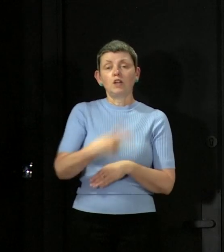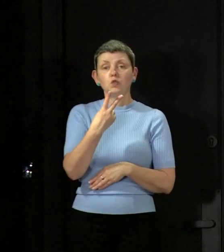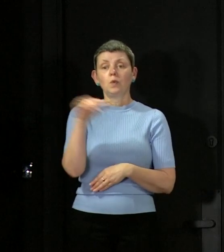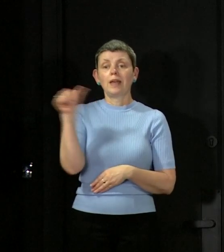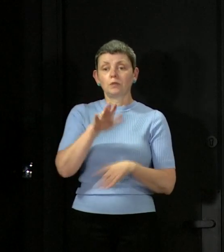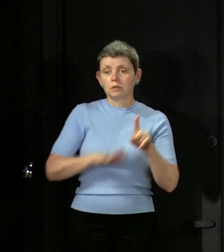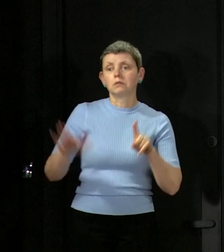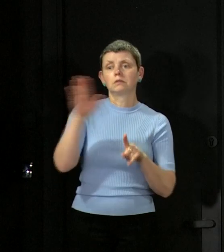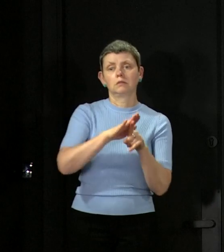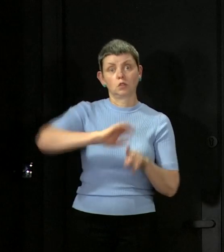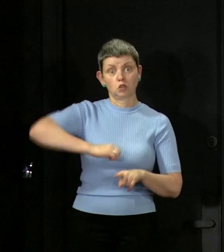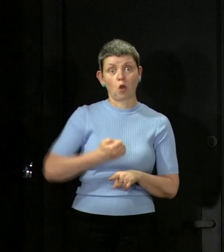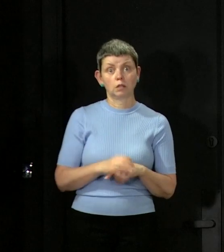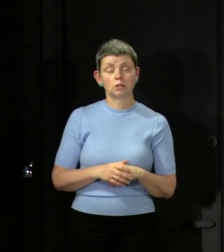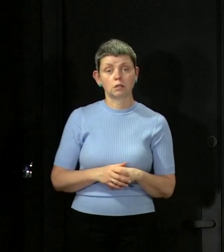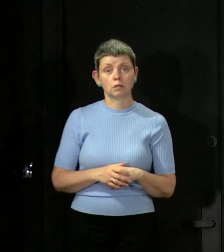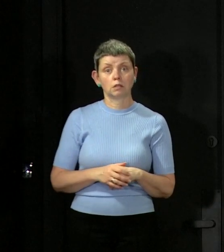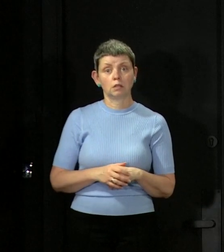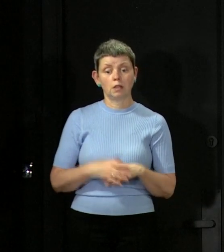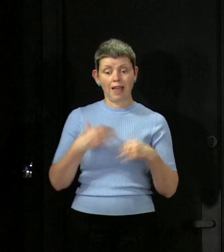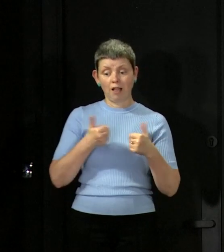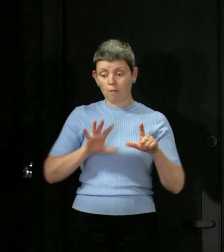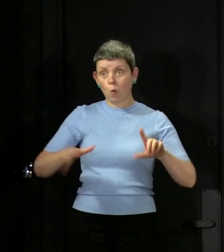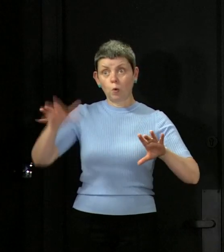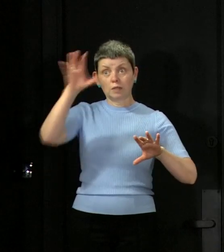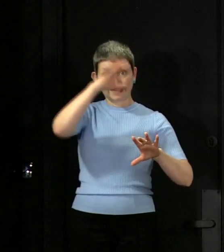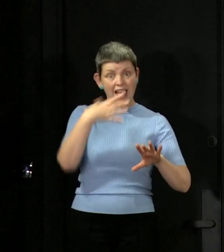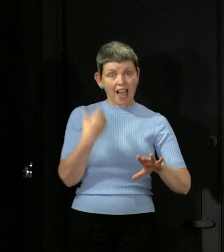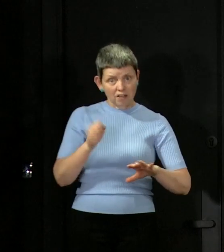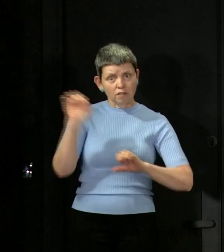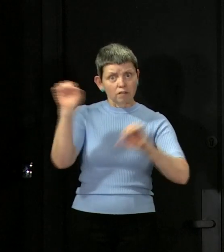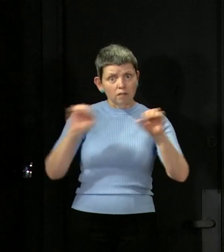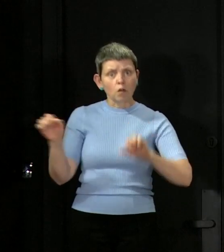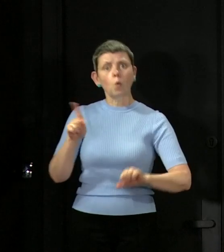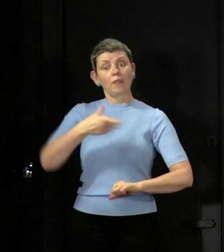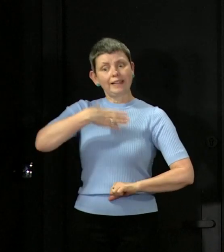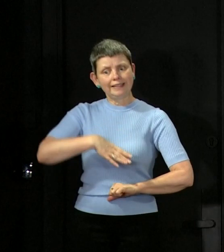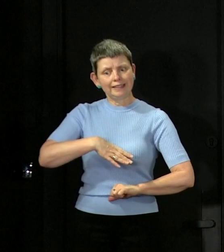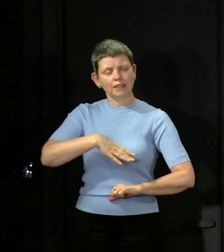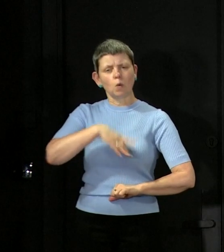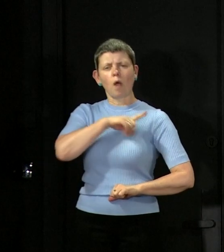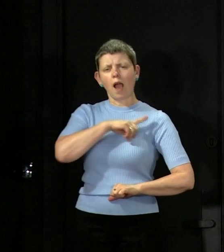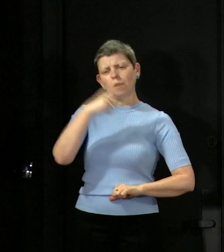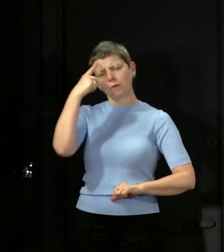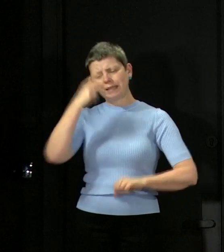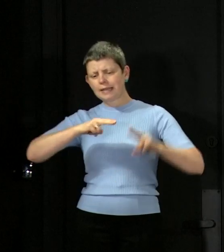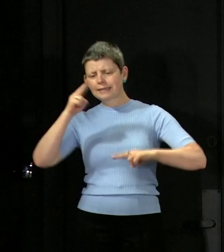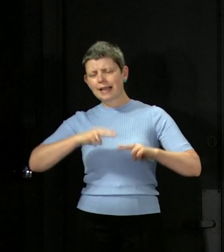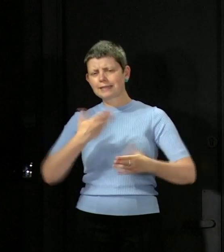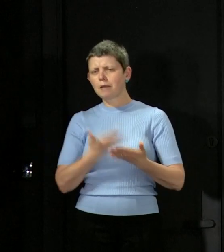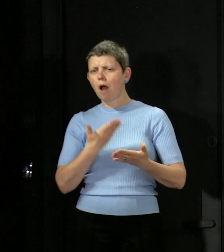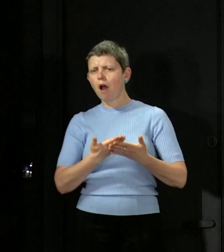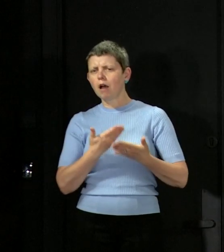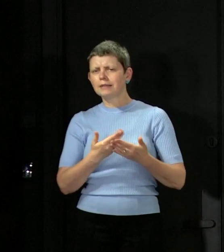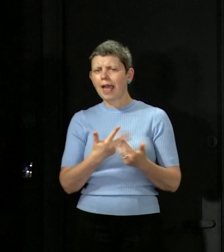country. We are confident that health boards have what they need, given the demand that we assess will be on Test and Protect in the